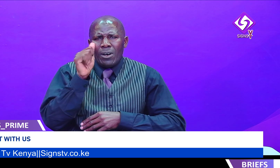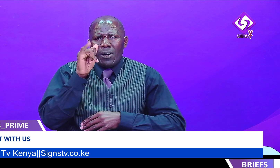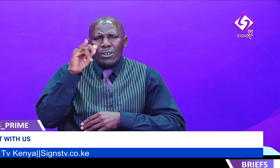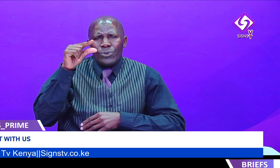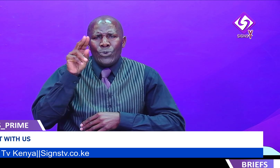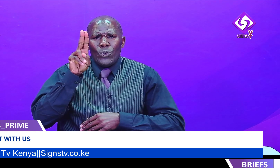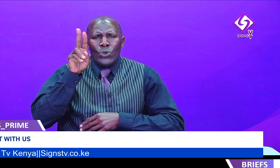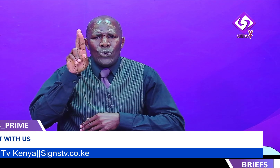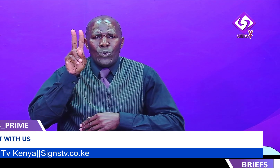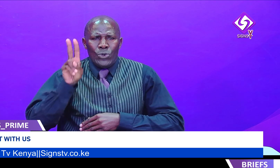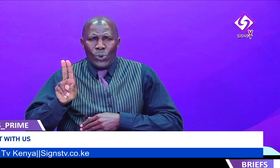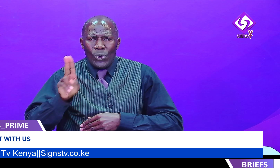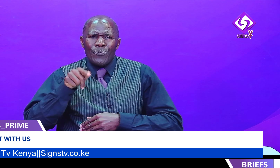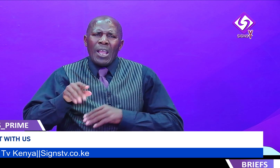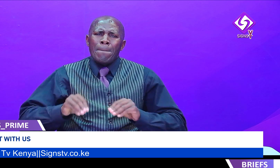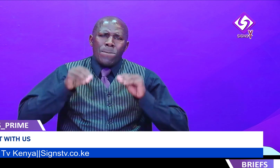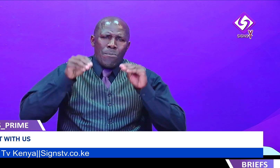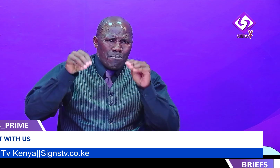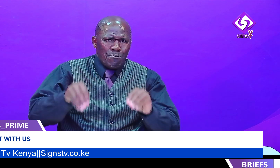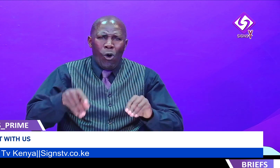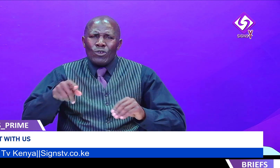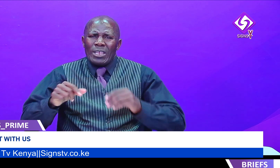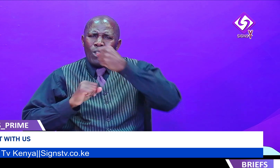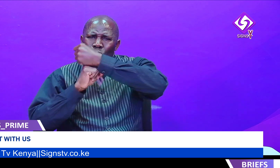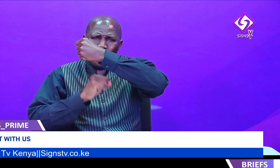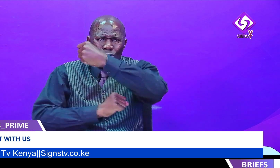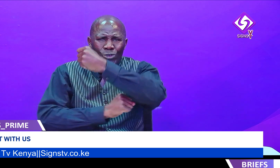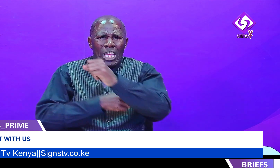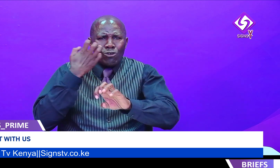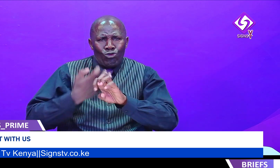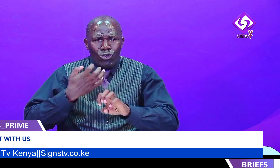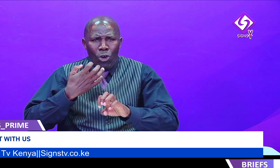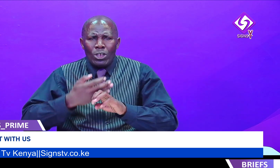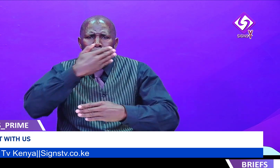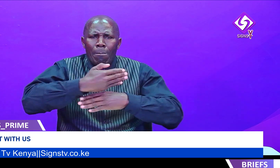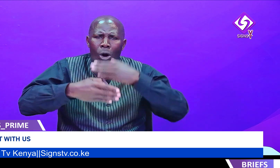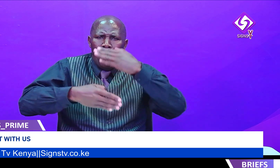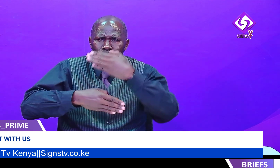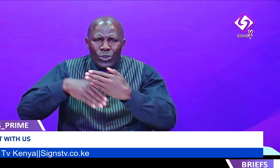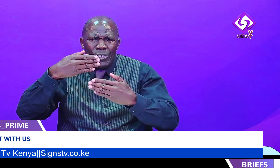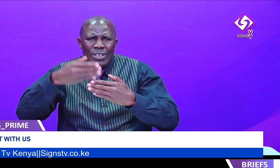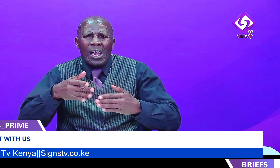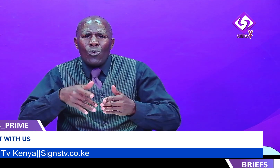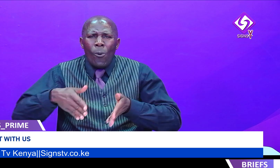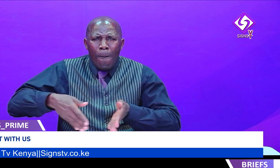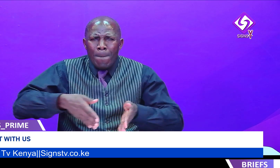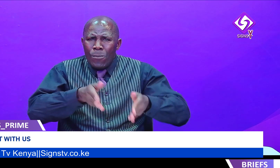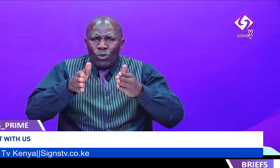Kirinyaga County Governor Anne Waiguru has laid the foundation stone for the construction of a maternity